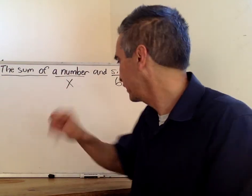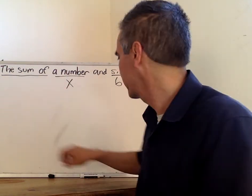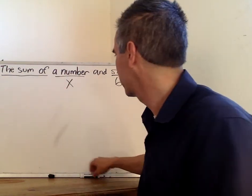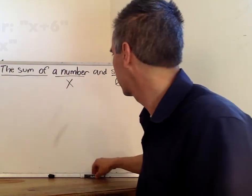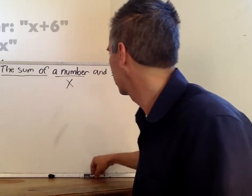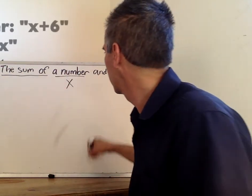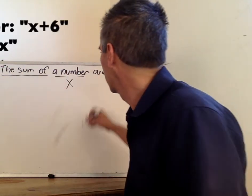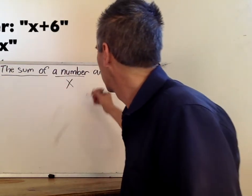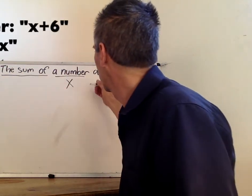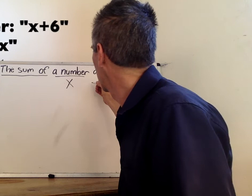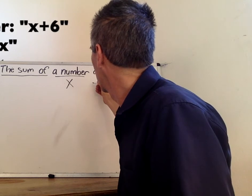Yeah.